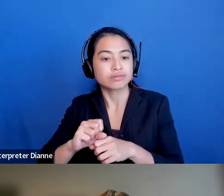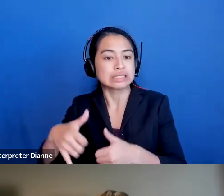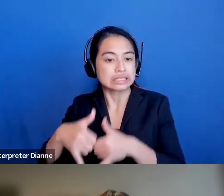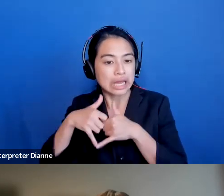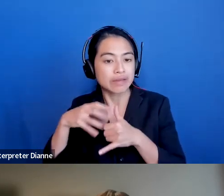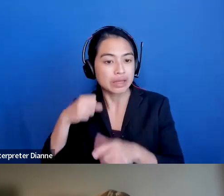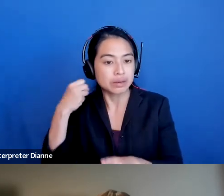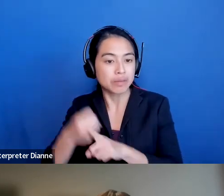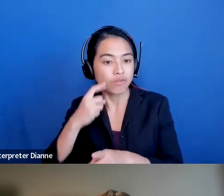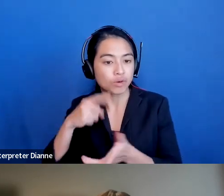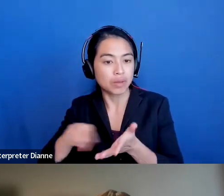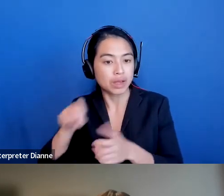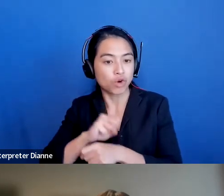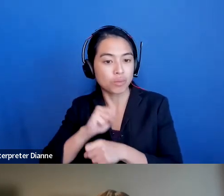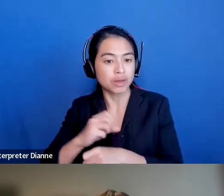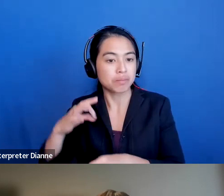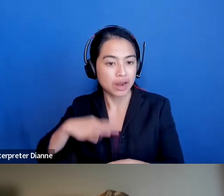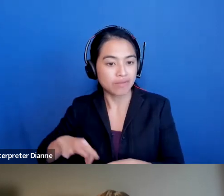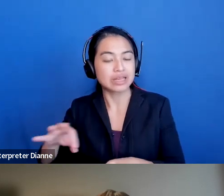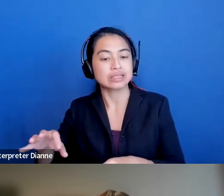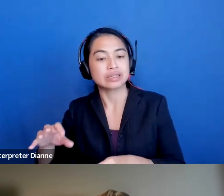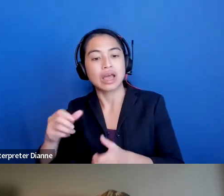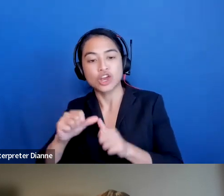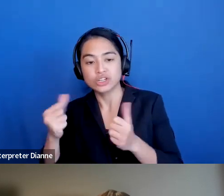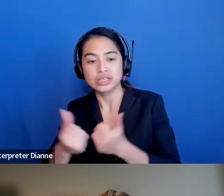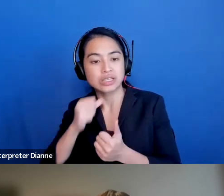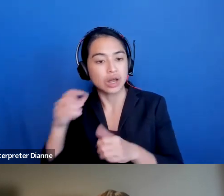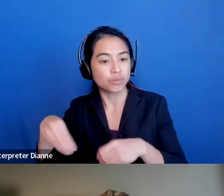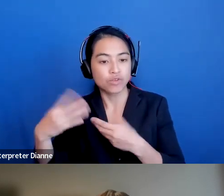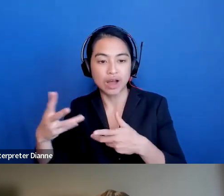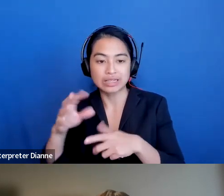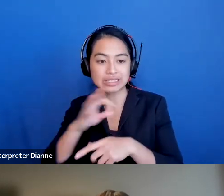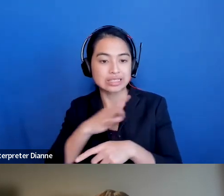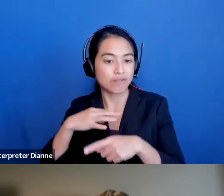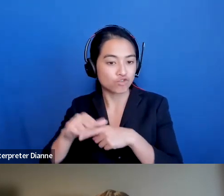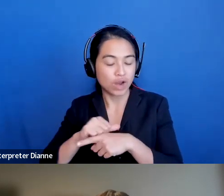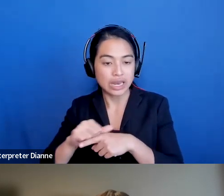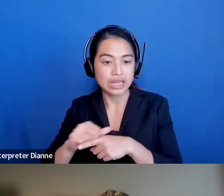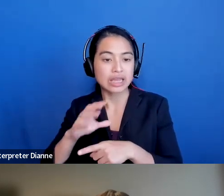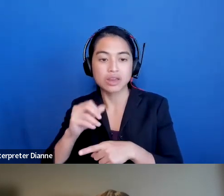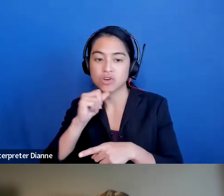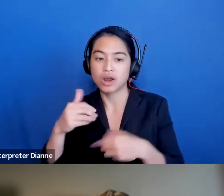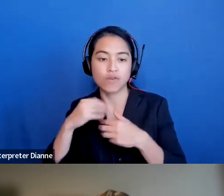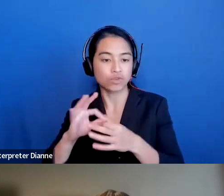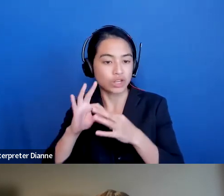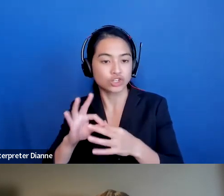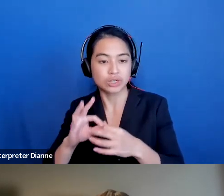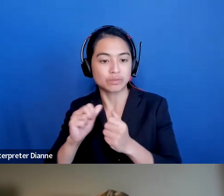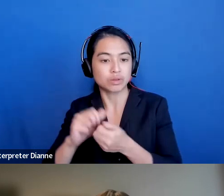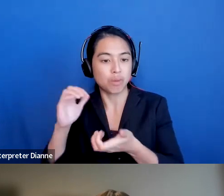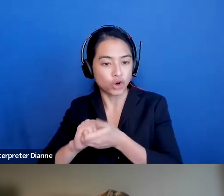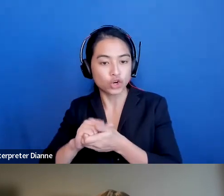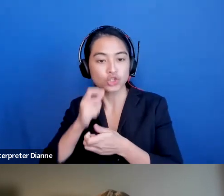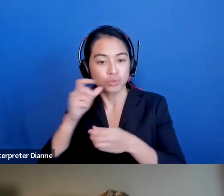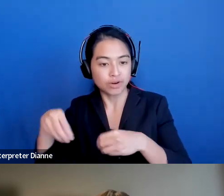on benefits and entitlements. Agency does not provide staff training on the topic and does not have relationships with partners